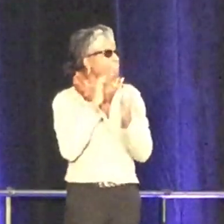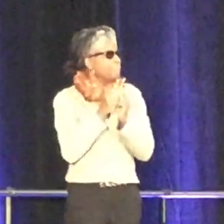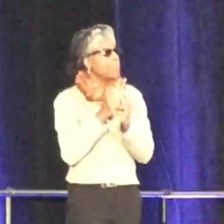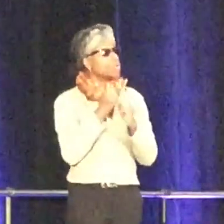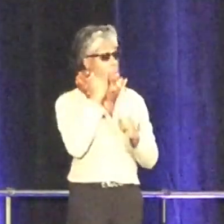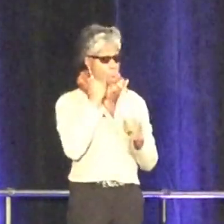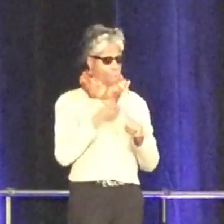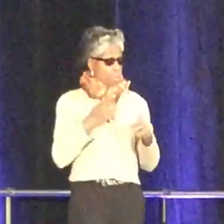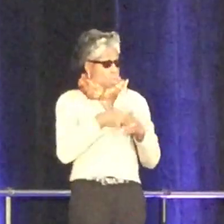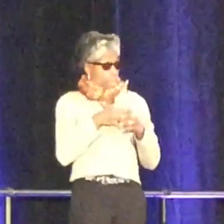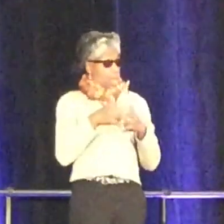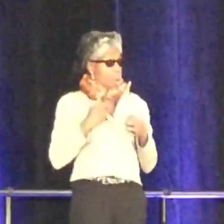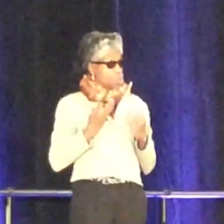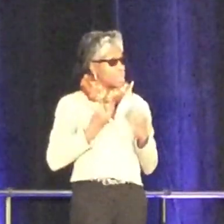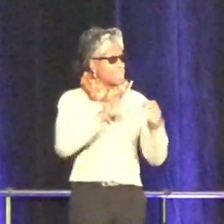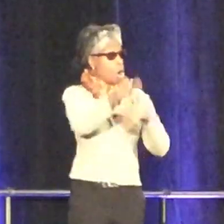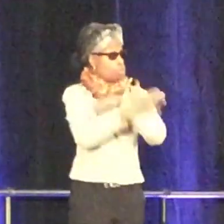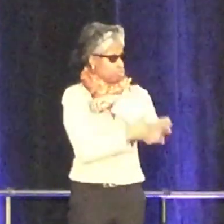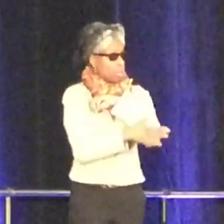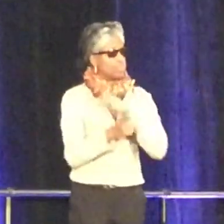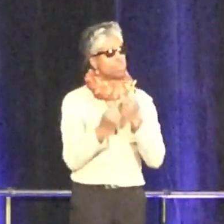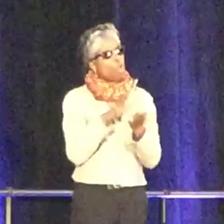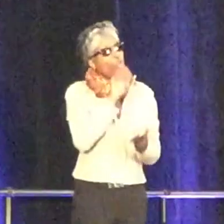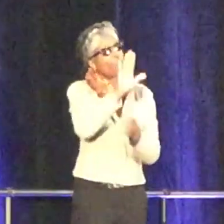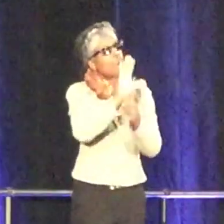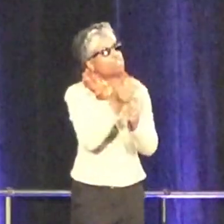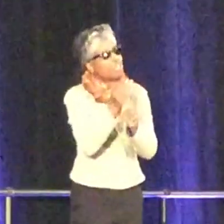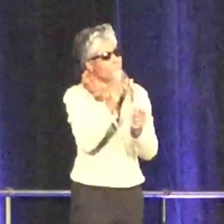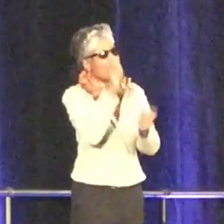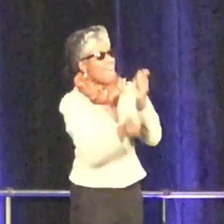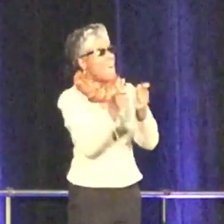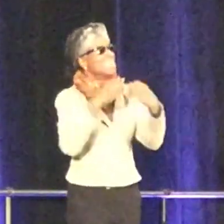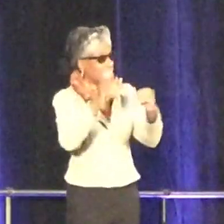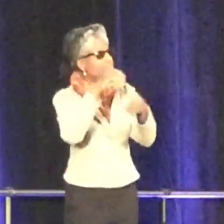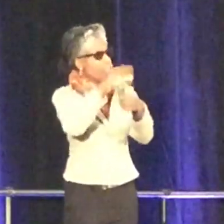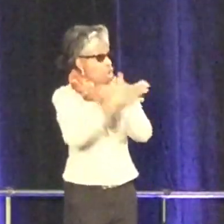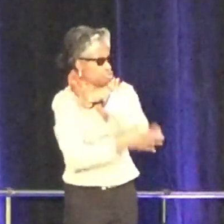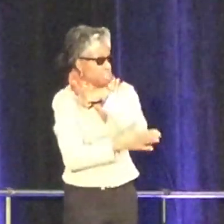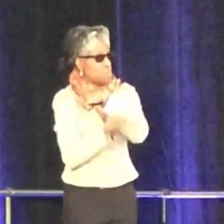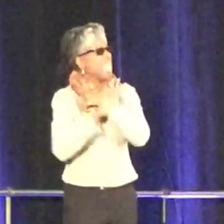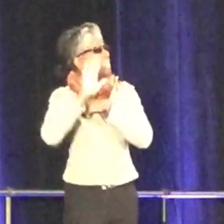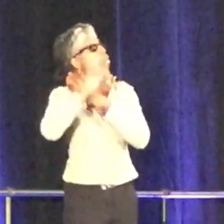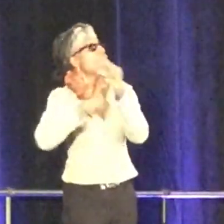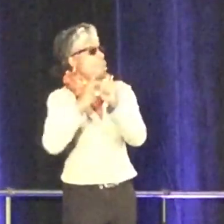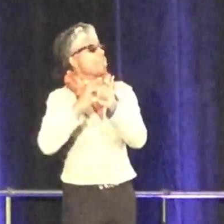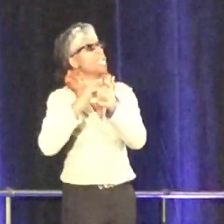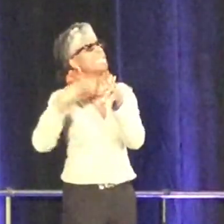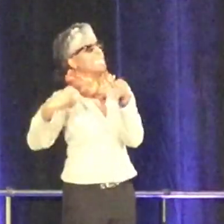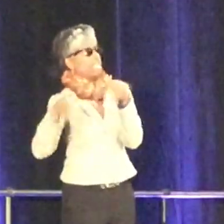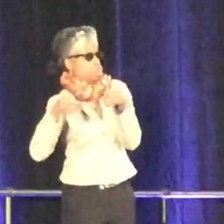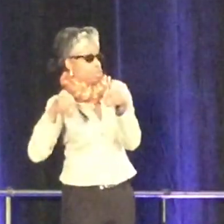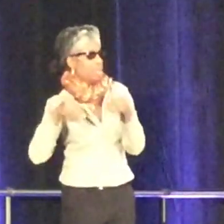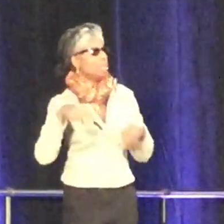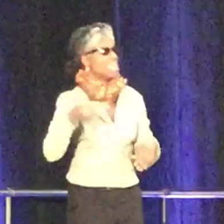school. I love his definition. I love his definition of global dexterity. Learning to adapt